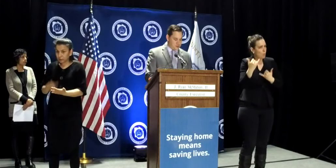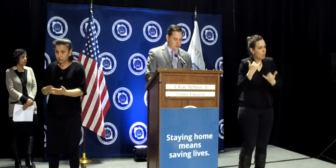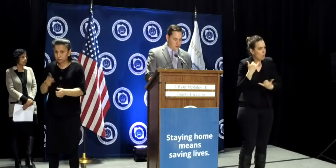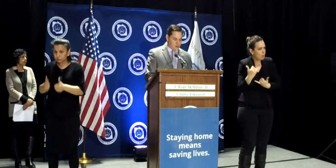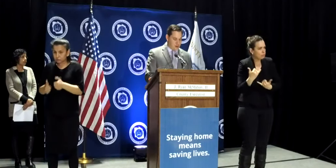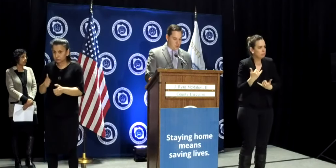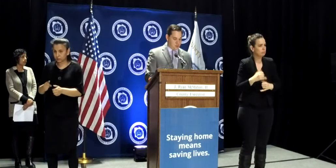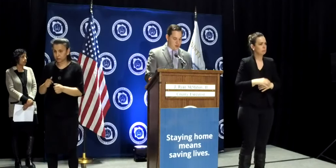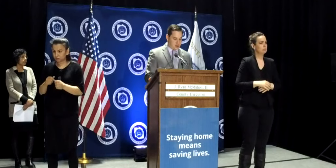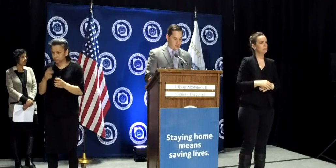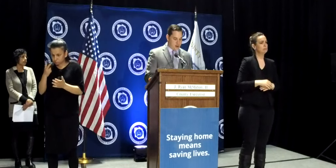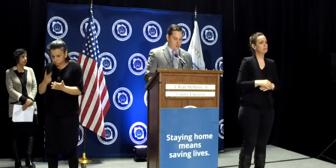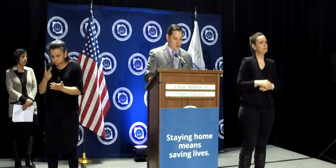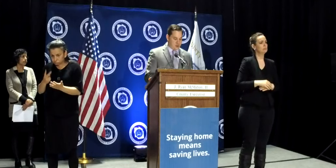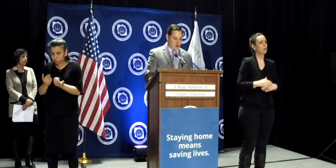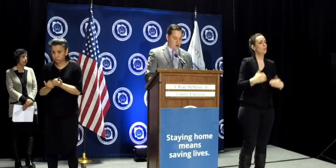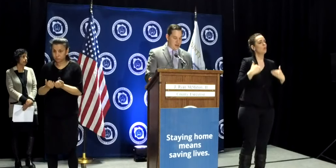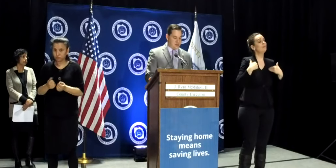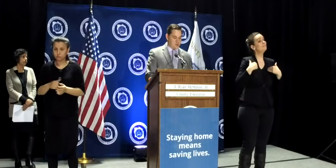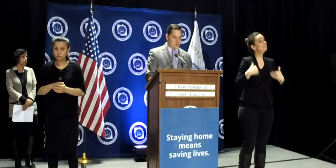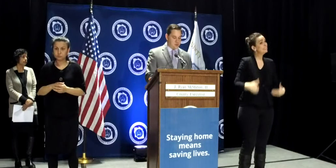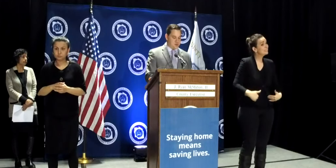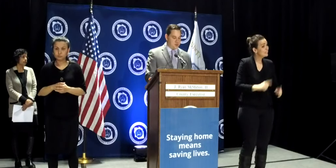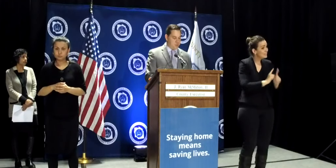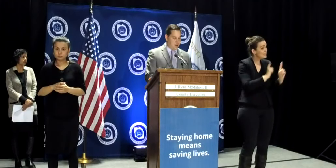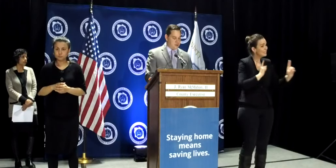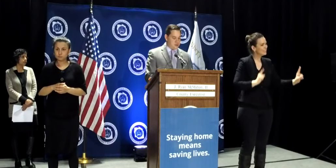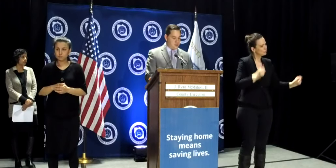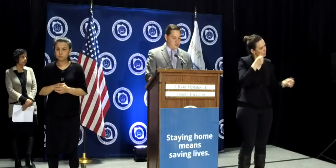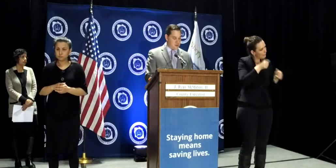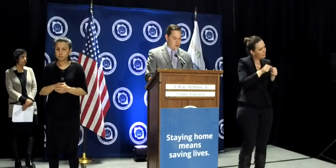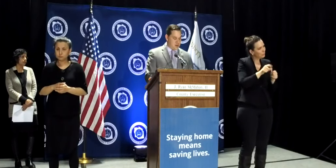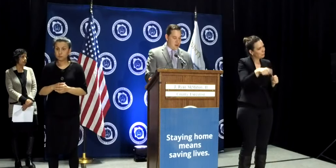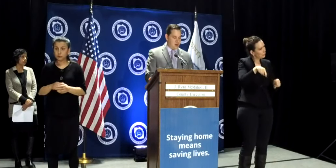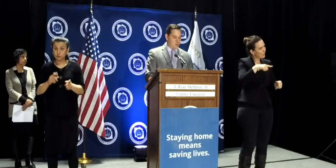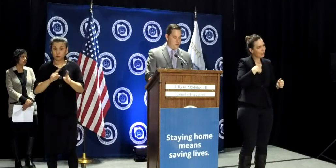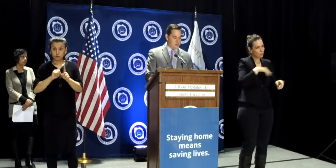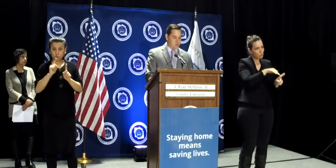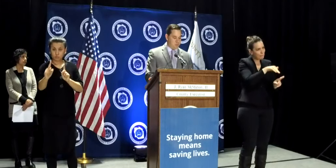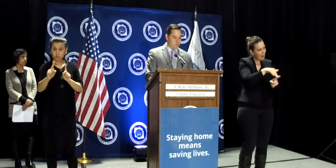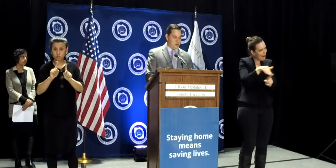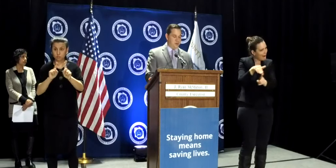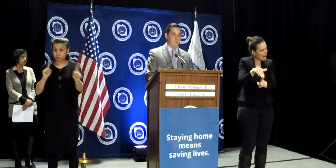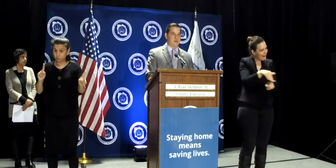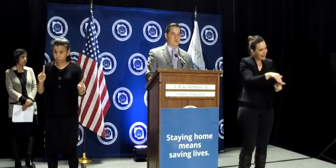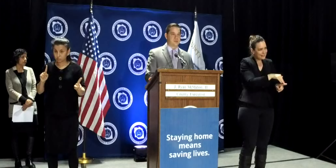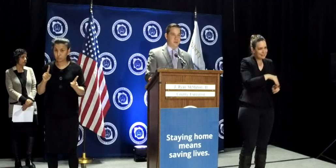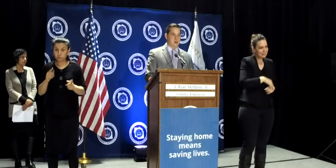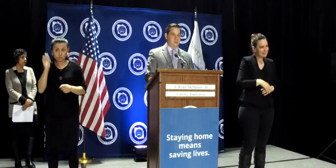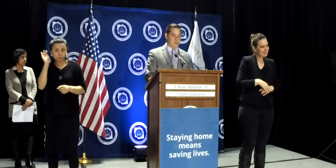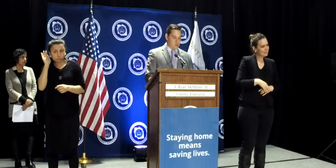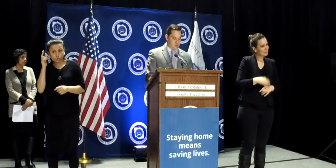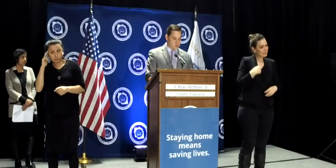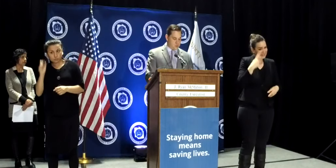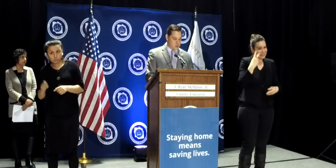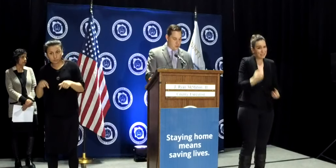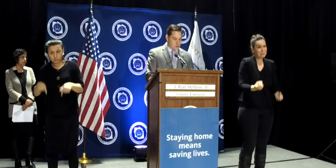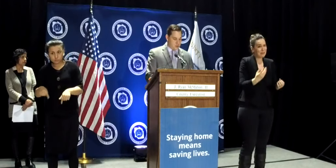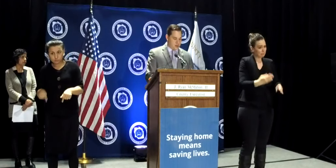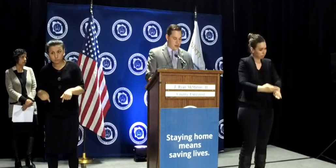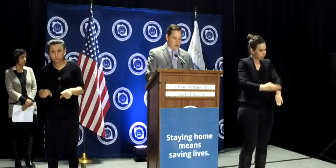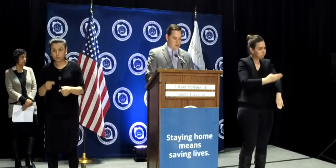Social distancing, we talked about our enhanced social distancing policies. We've seen improvement in the metrics that are being